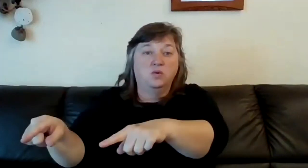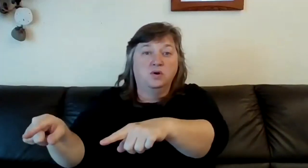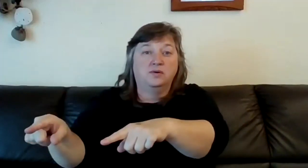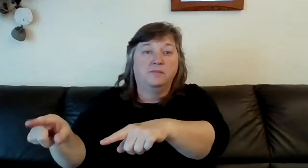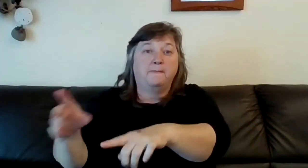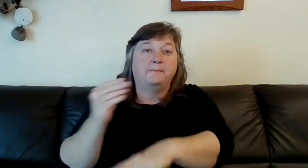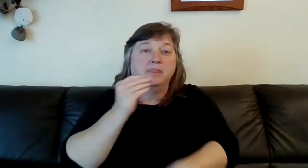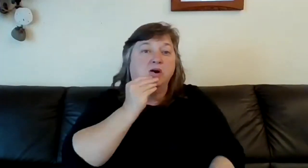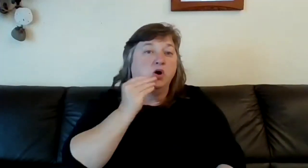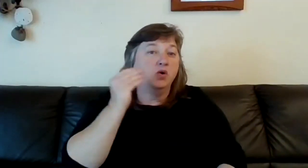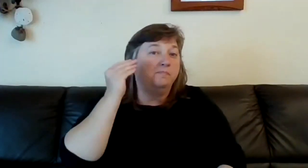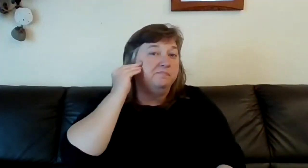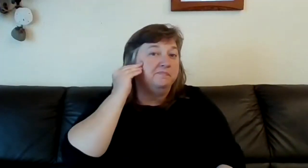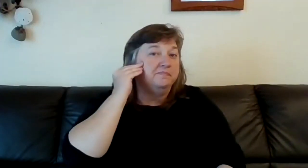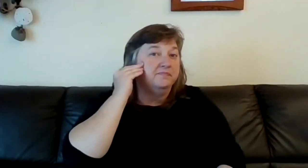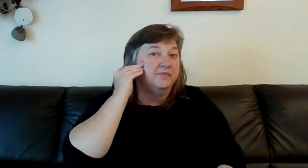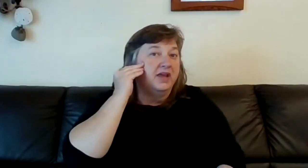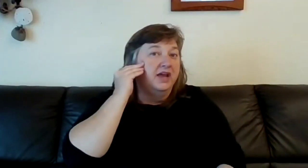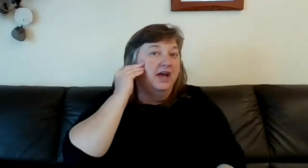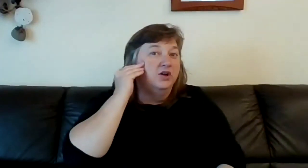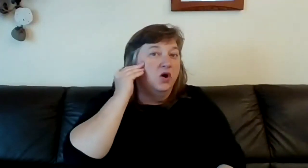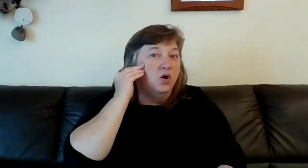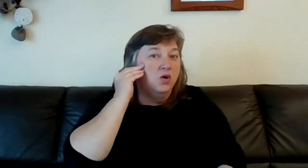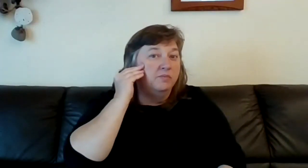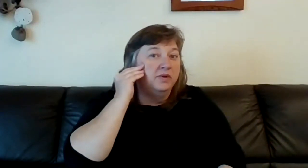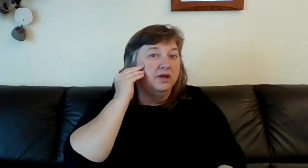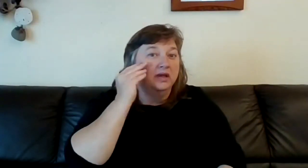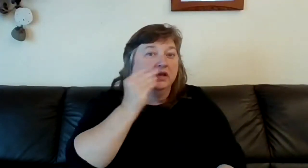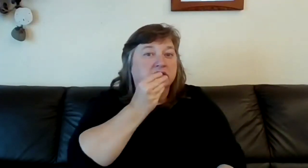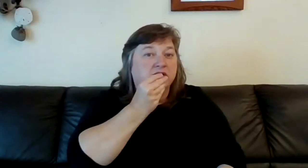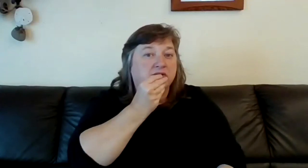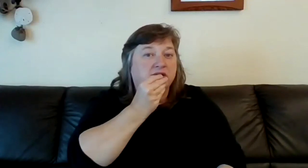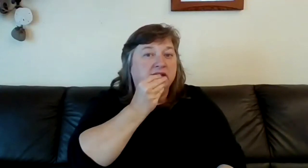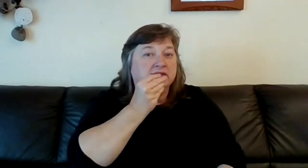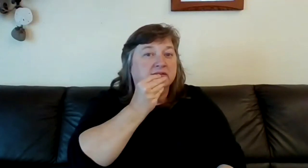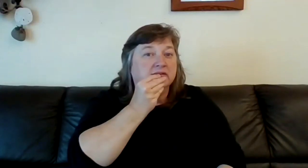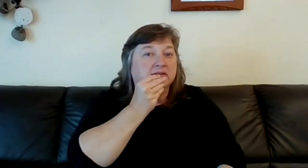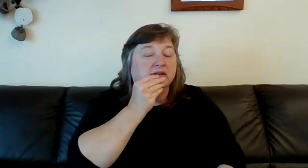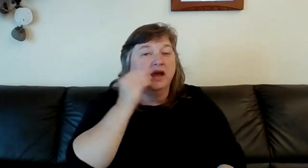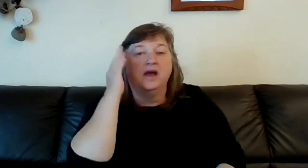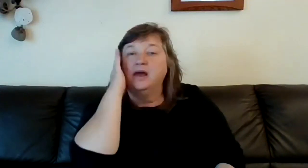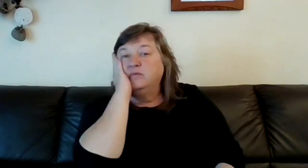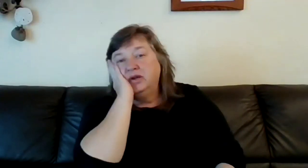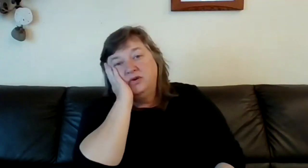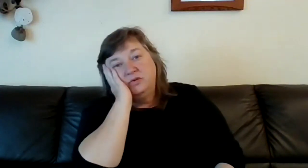go home. And home is where you eat and where you go to